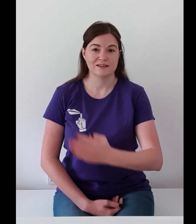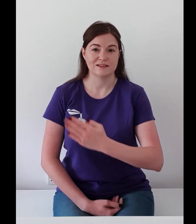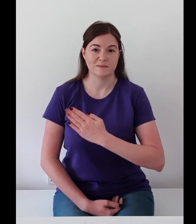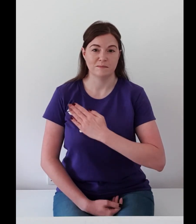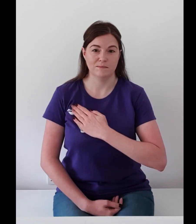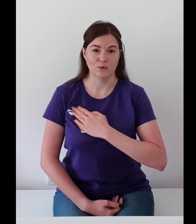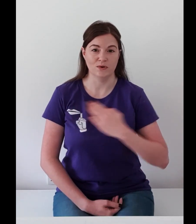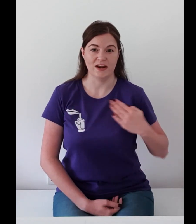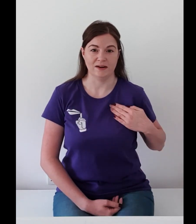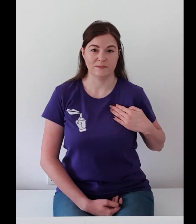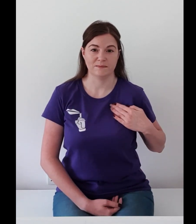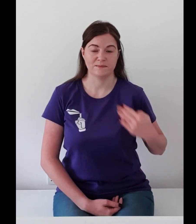It's morning.